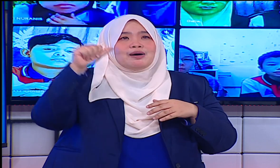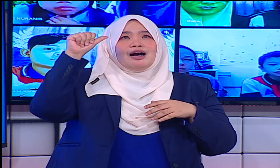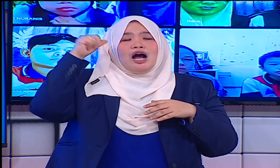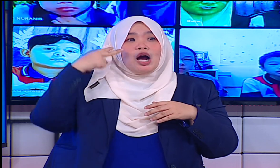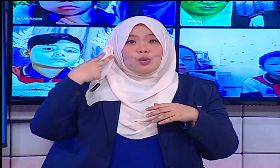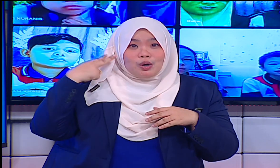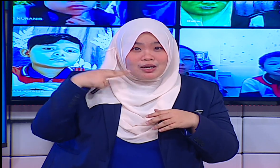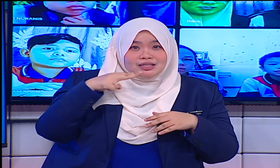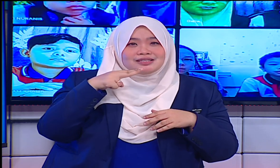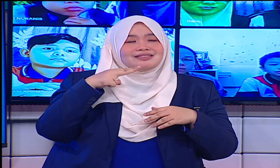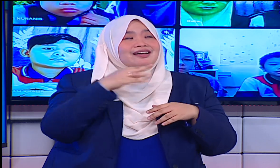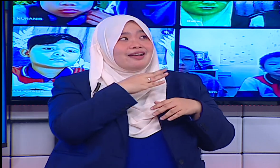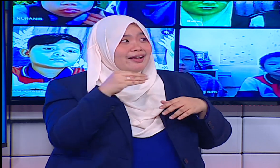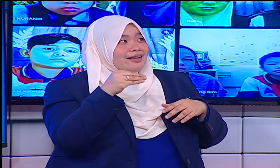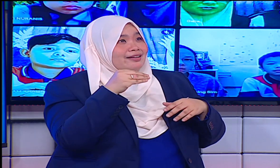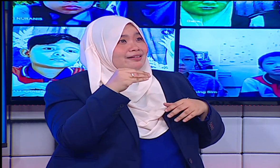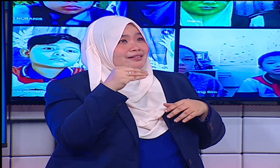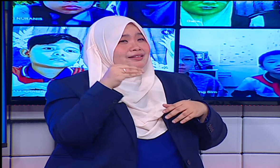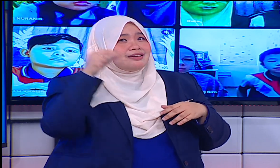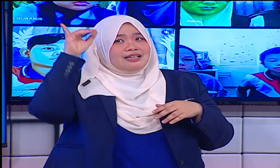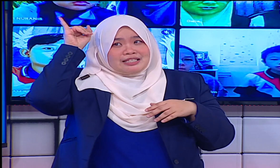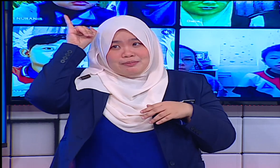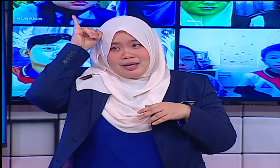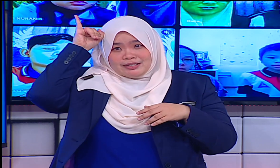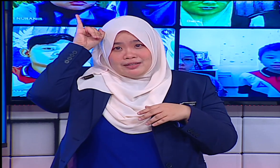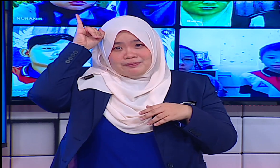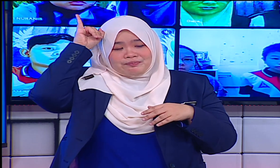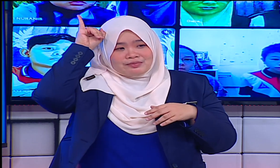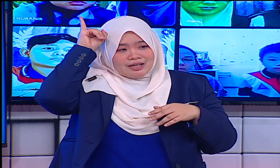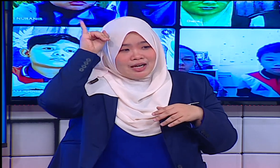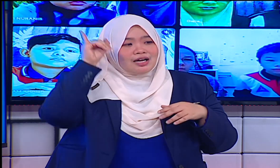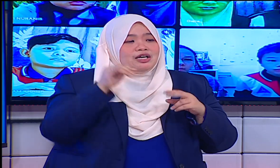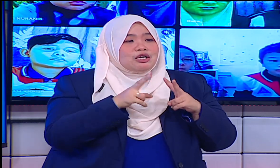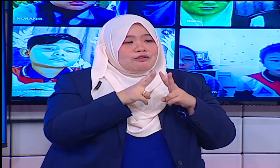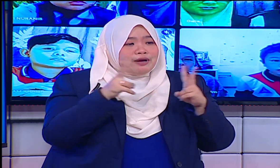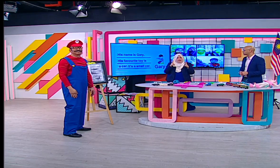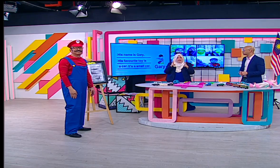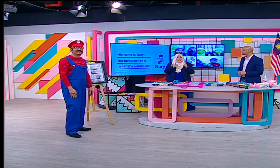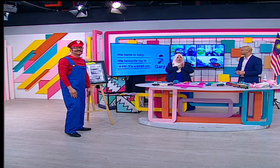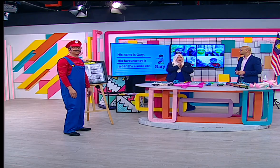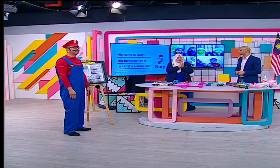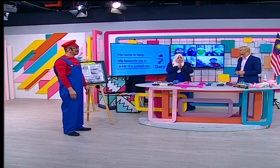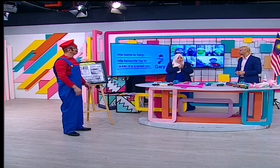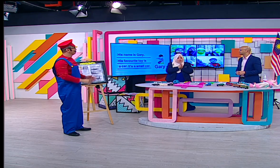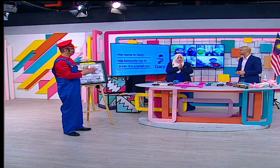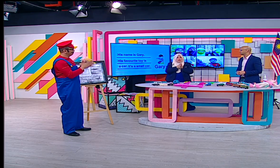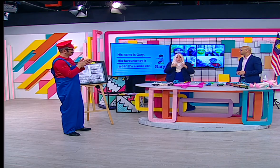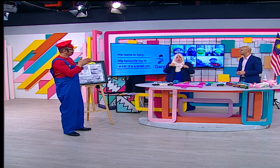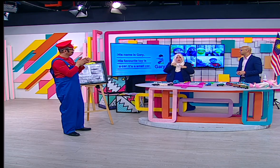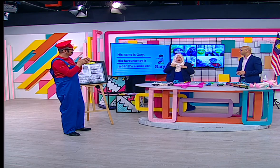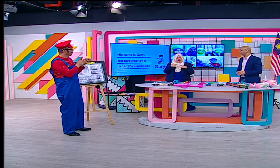Adam, Hawa, and Iman. Very